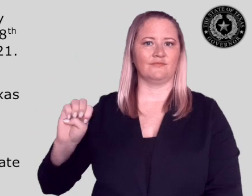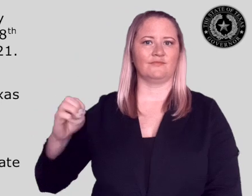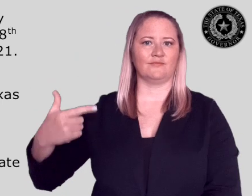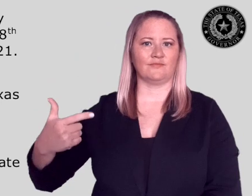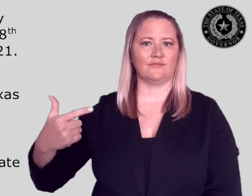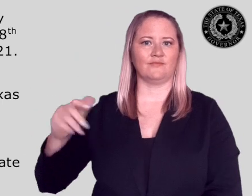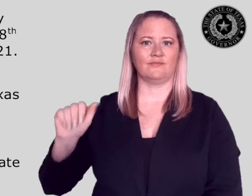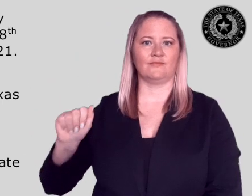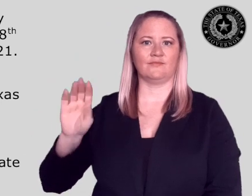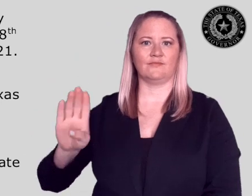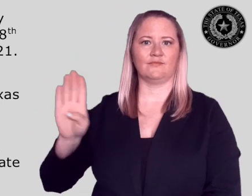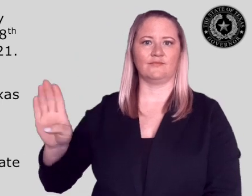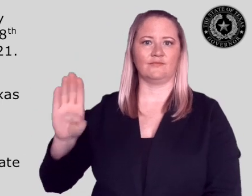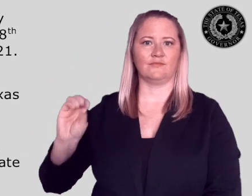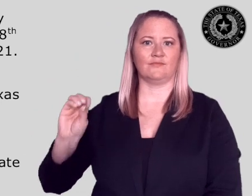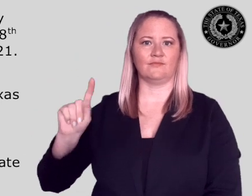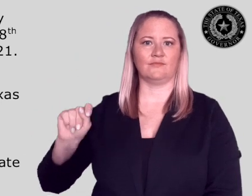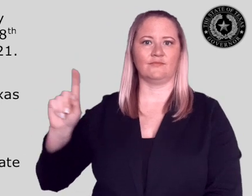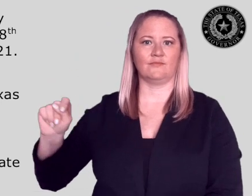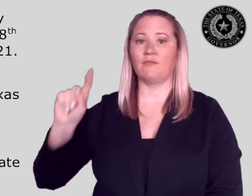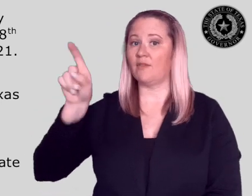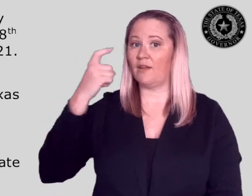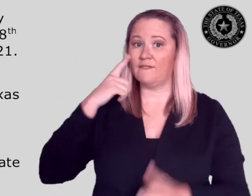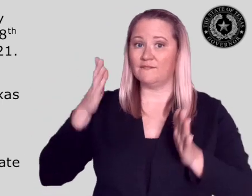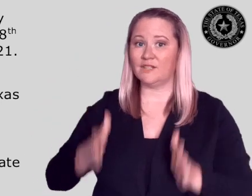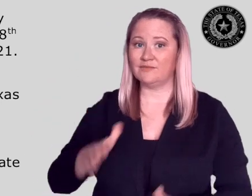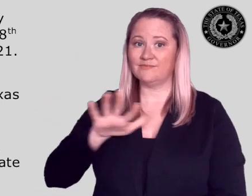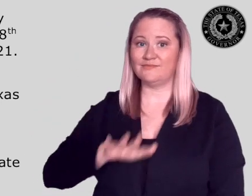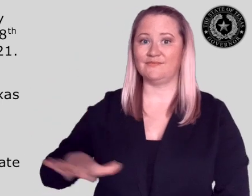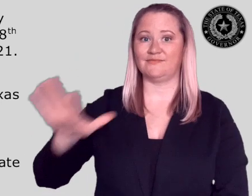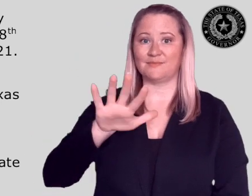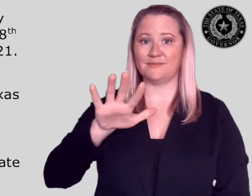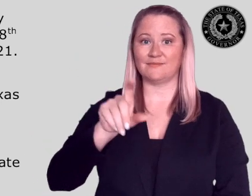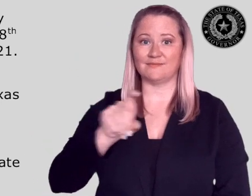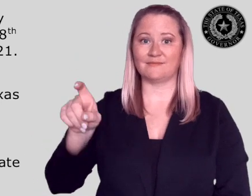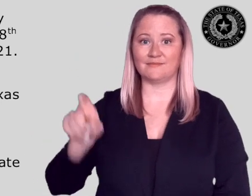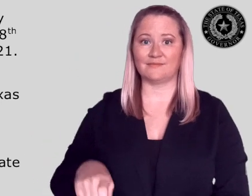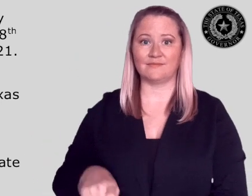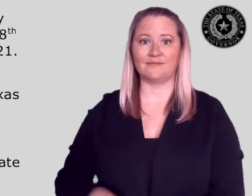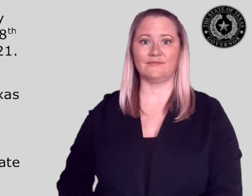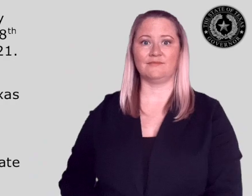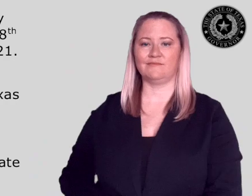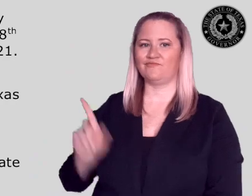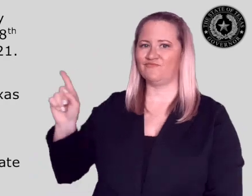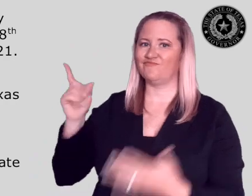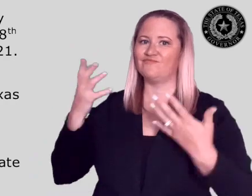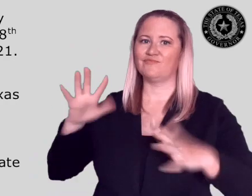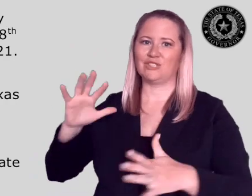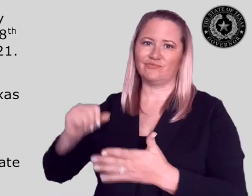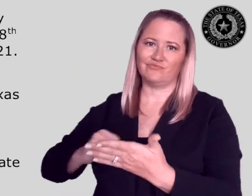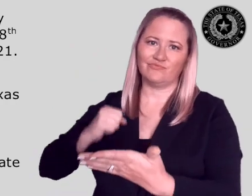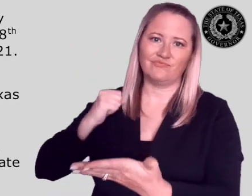Given under my hand, this, the 18th day of May, 2021. Greg Abbott,